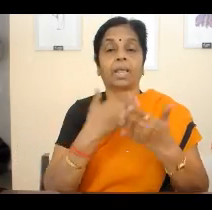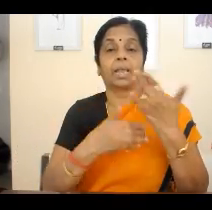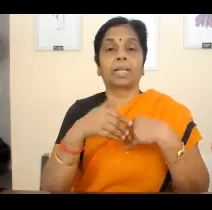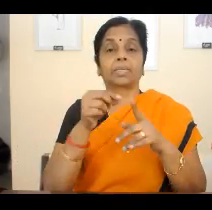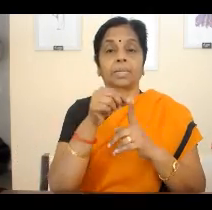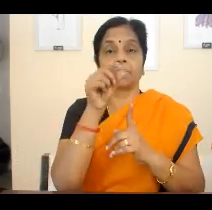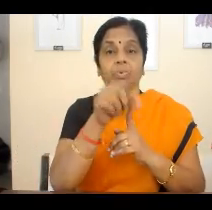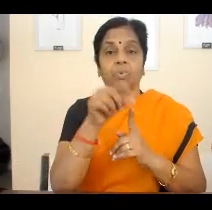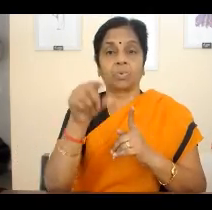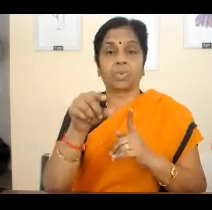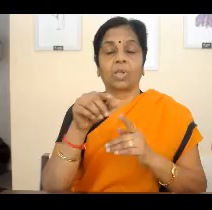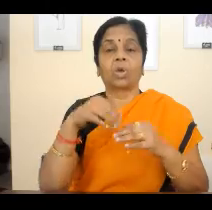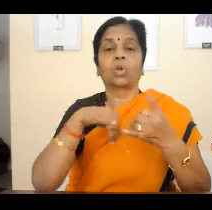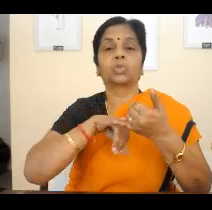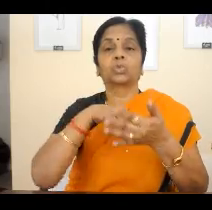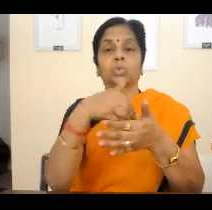persons in society.